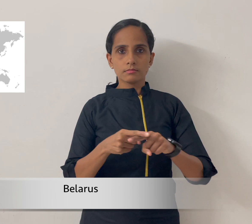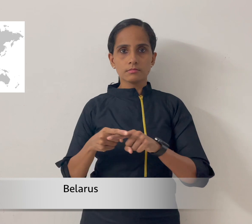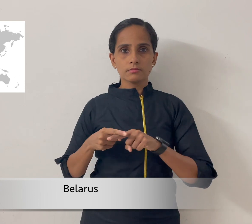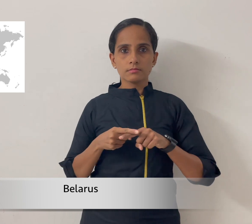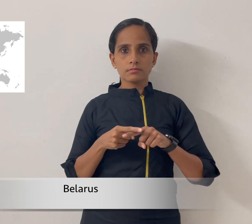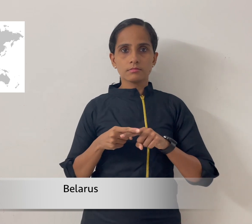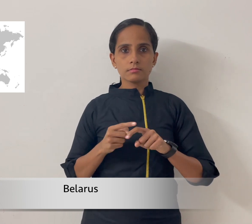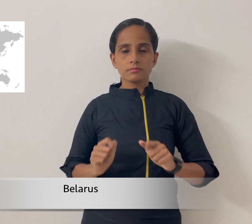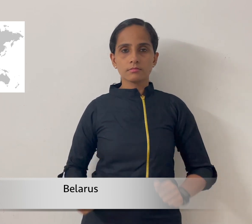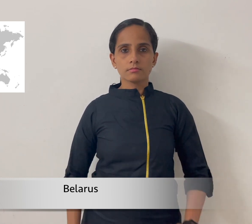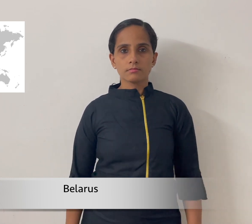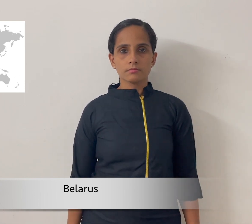Belarus.